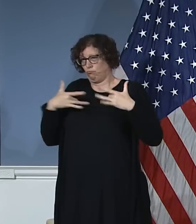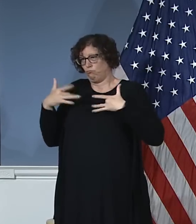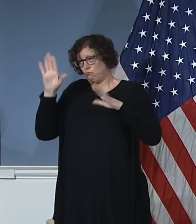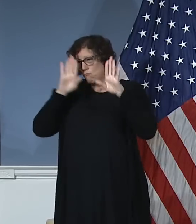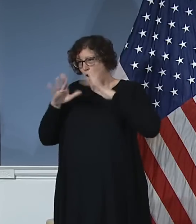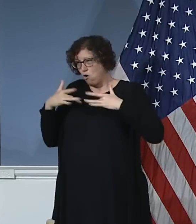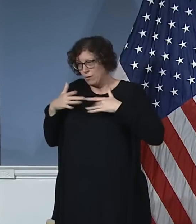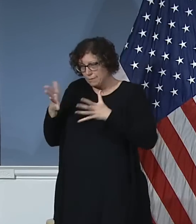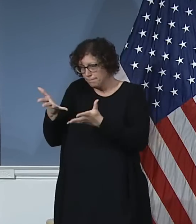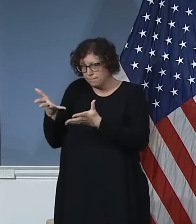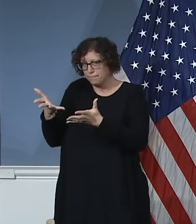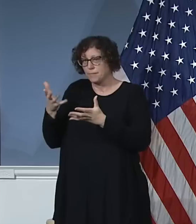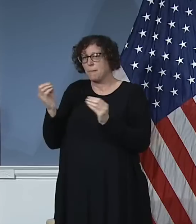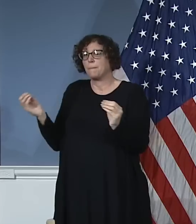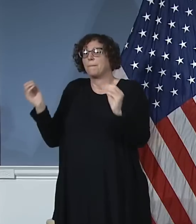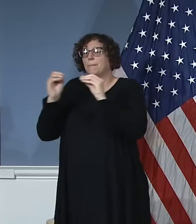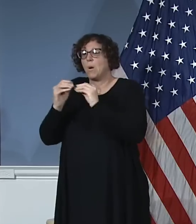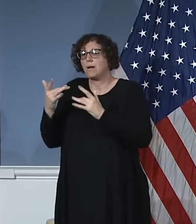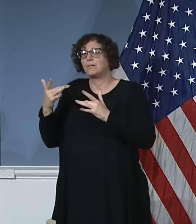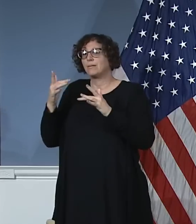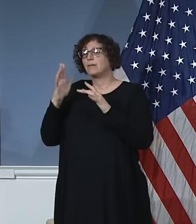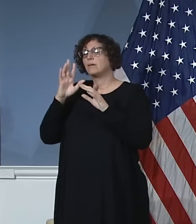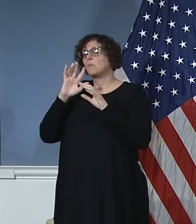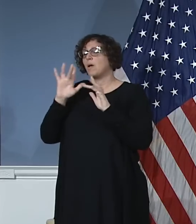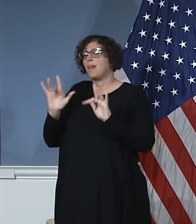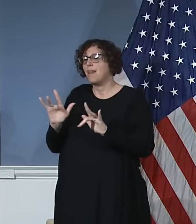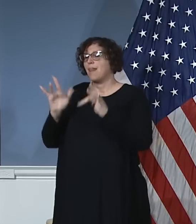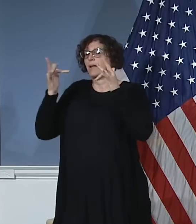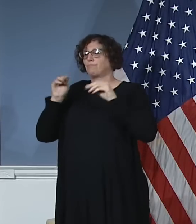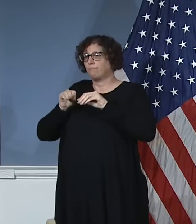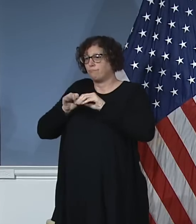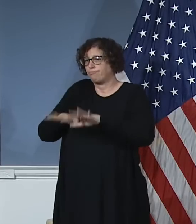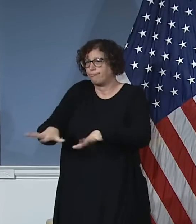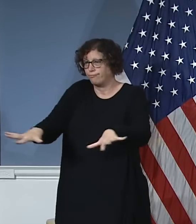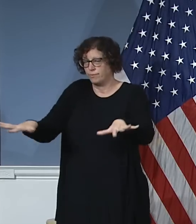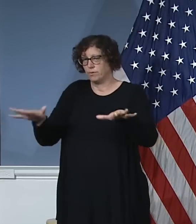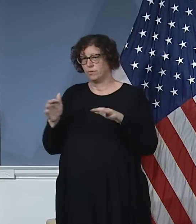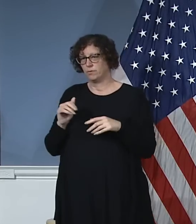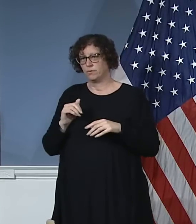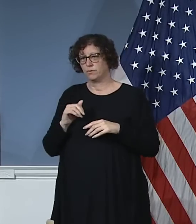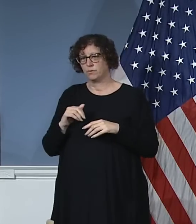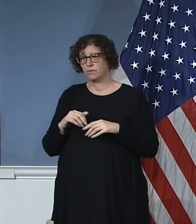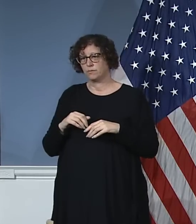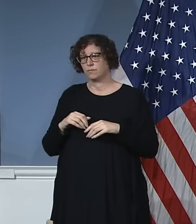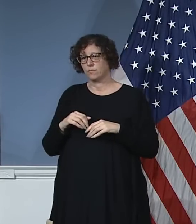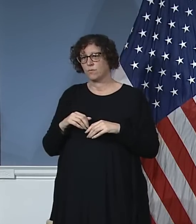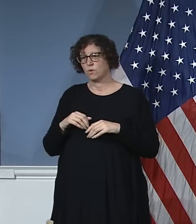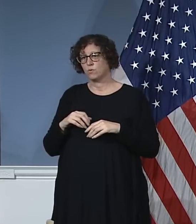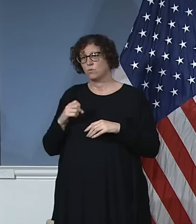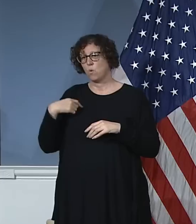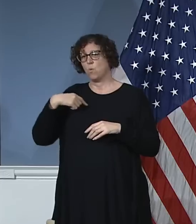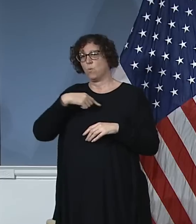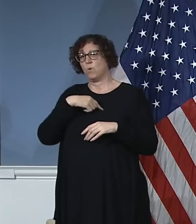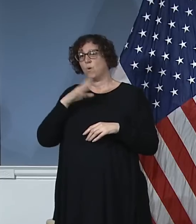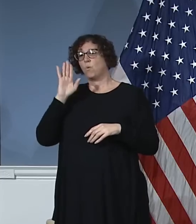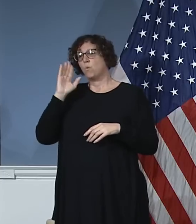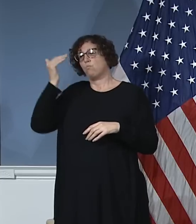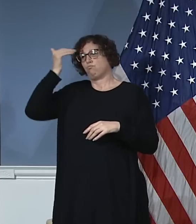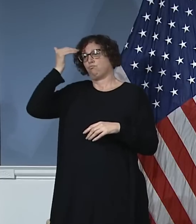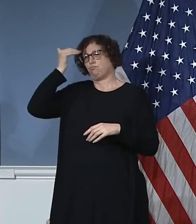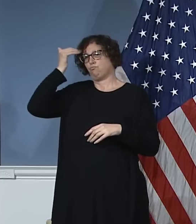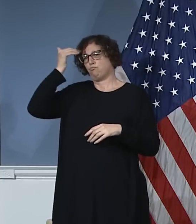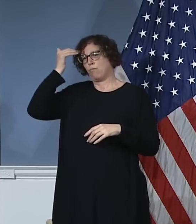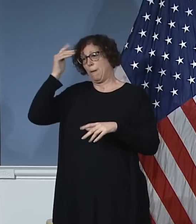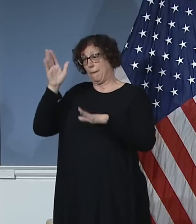dispositive. If someone's symptomatic, they're symptomatic. I mean, that's something we know tangibly in a way that even testing might not give us the